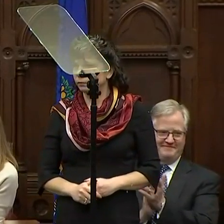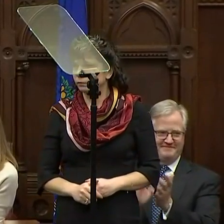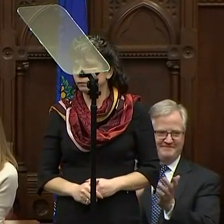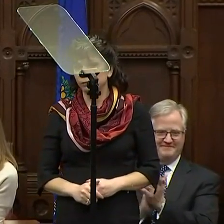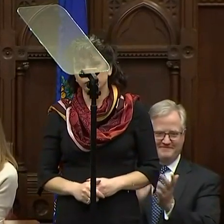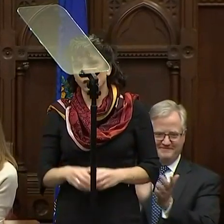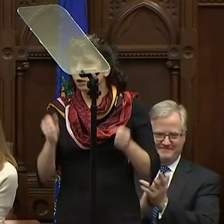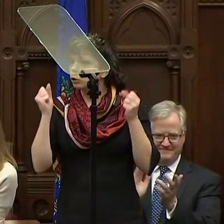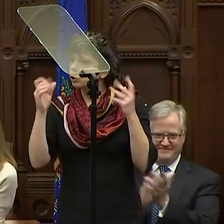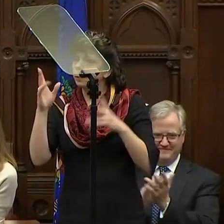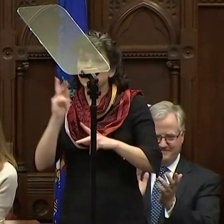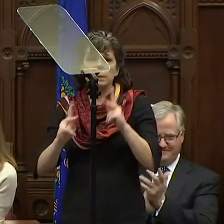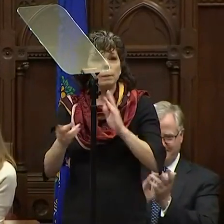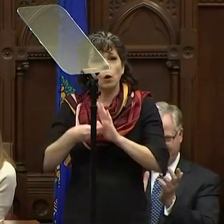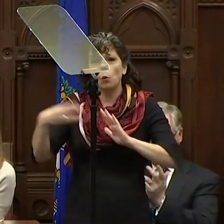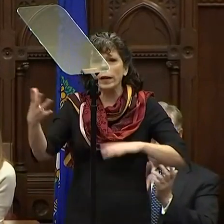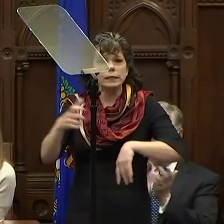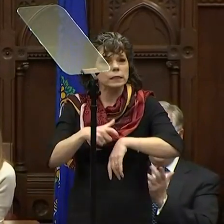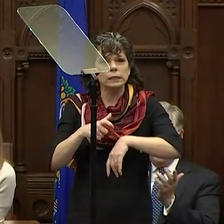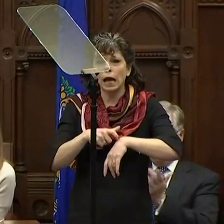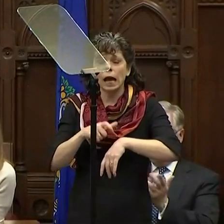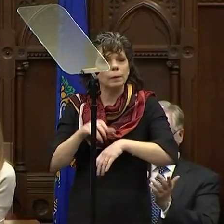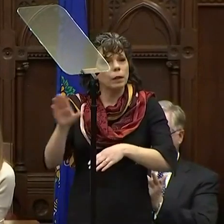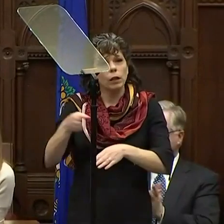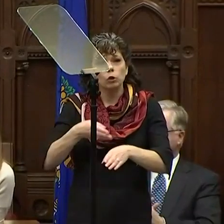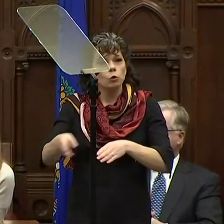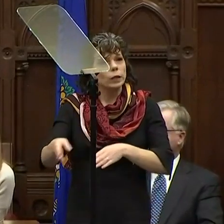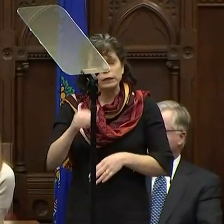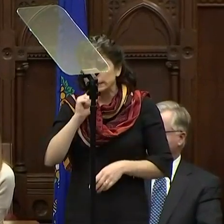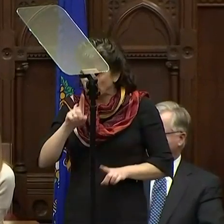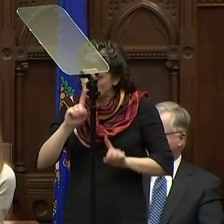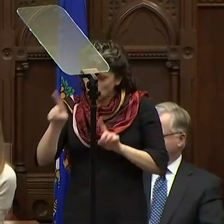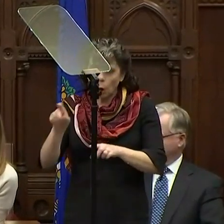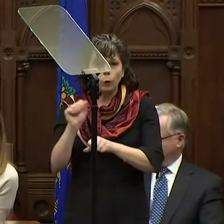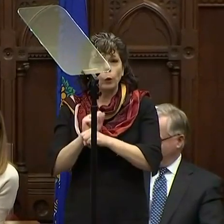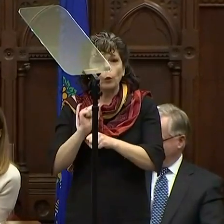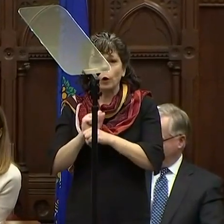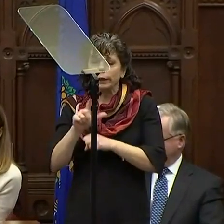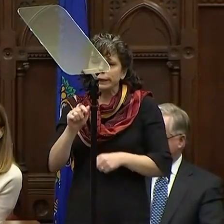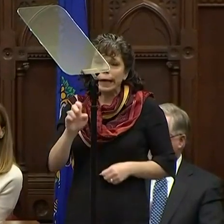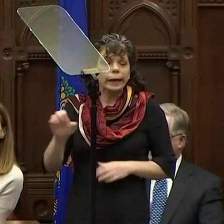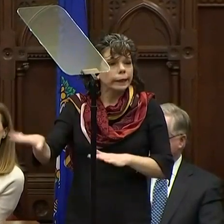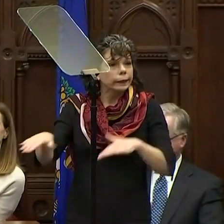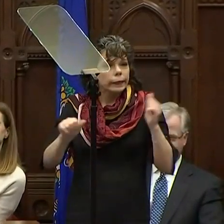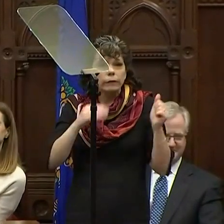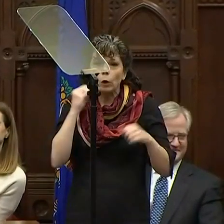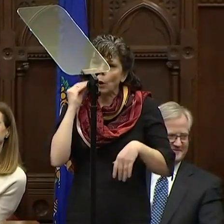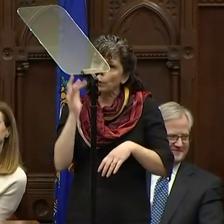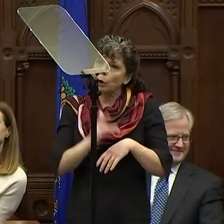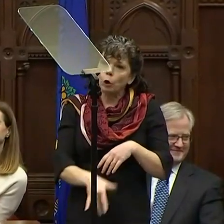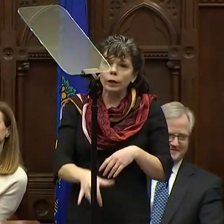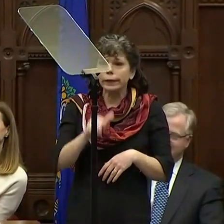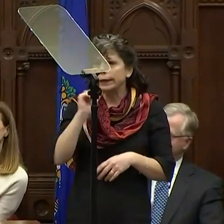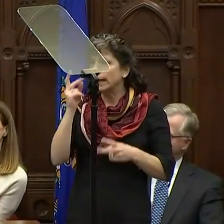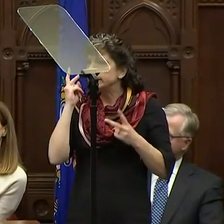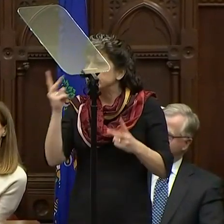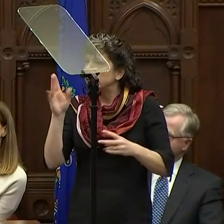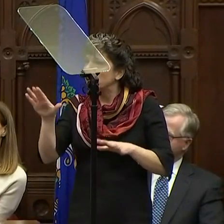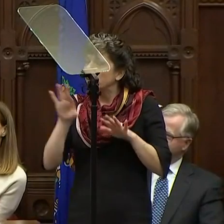Too many people are wasting time on their commutes. Not getting to work late, leaving home too early, not seeing their